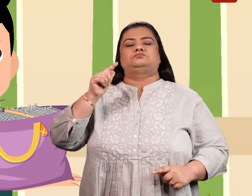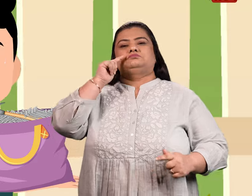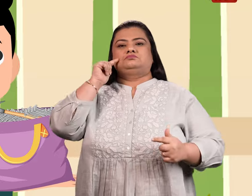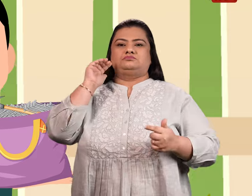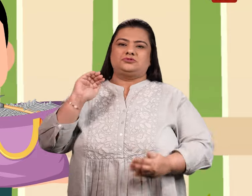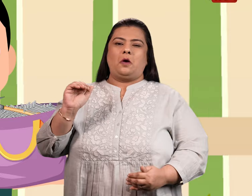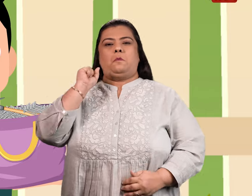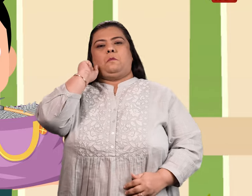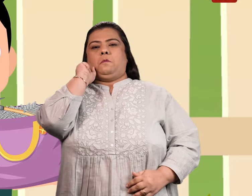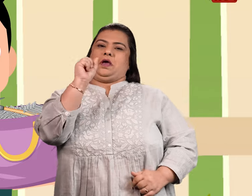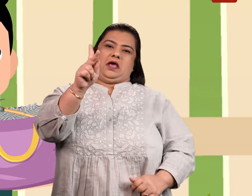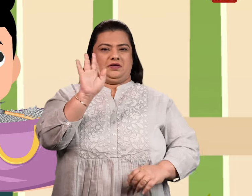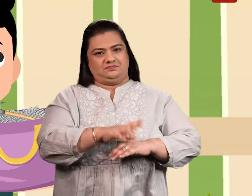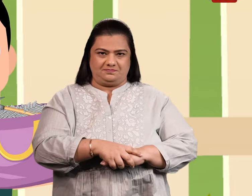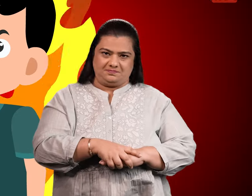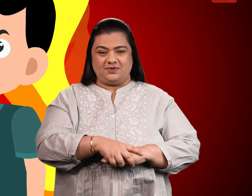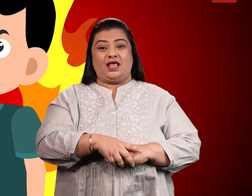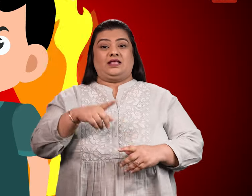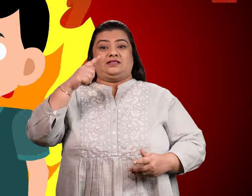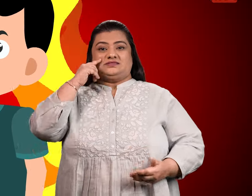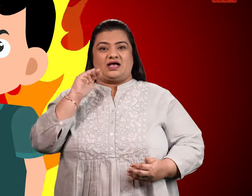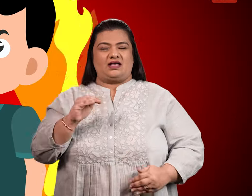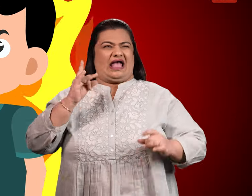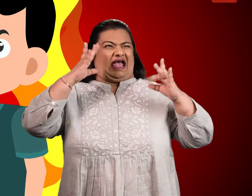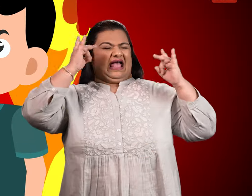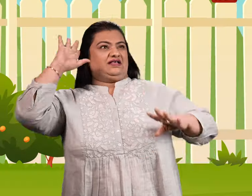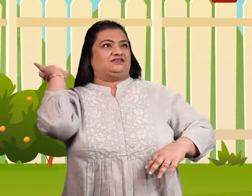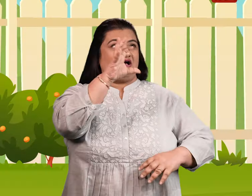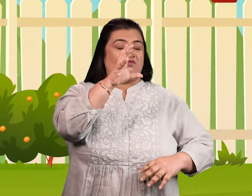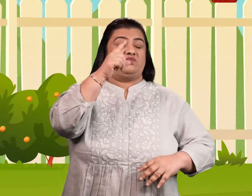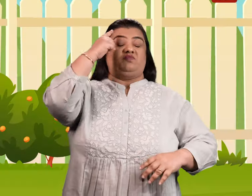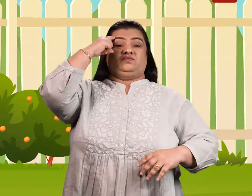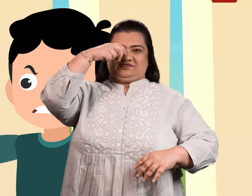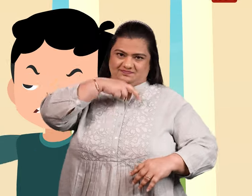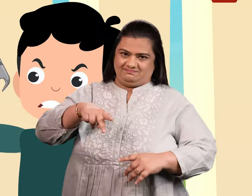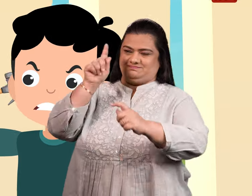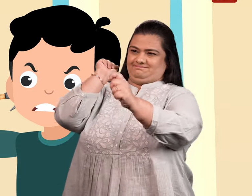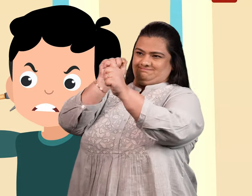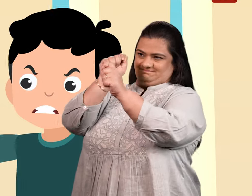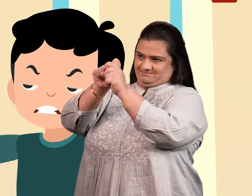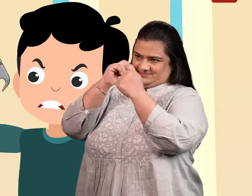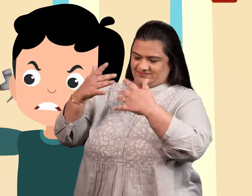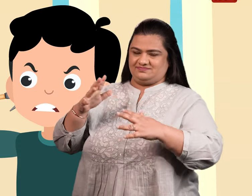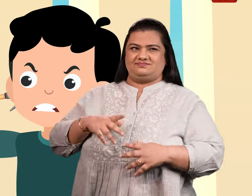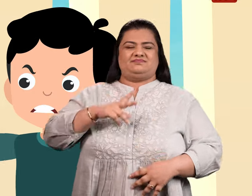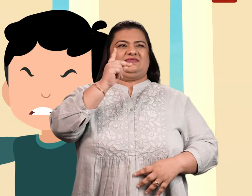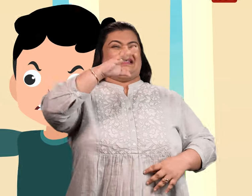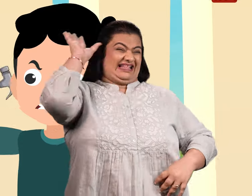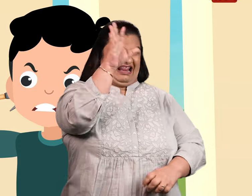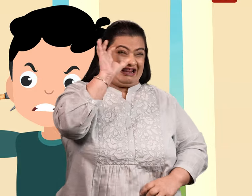end of the day." The son agreed. Whenever the boy got angry, he would go and hammer a